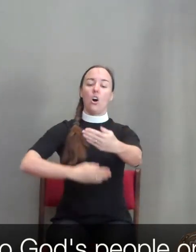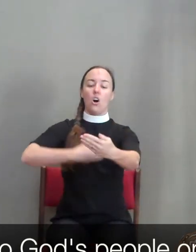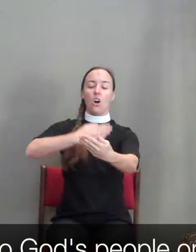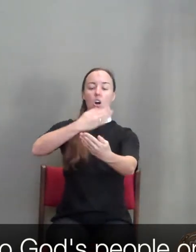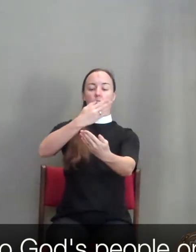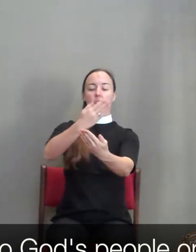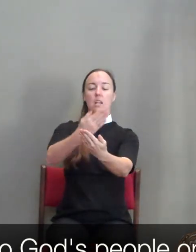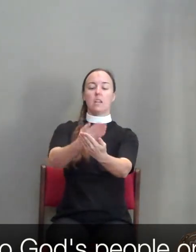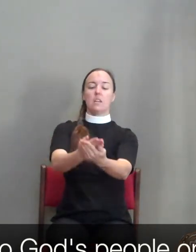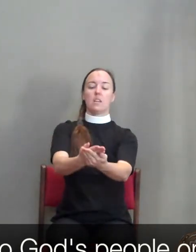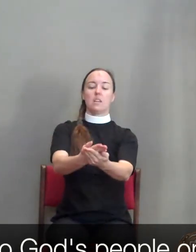Awe.